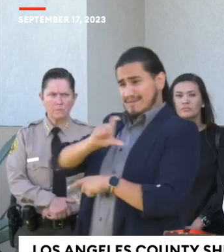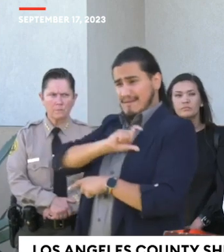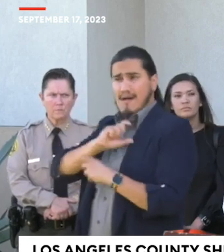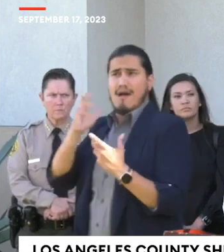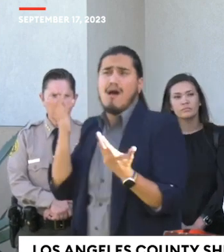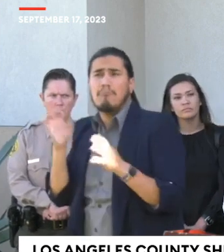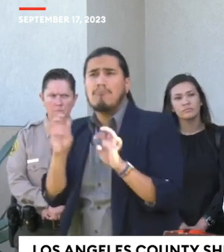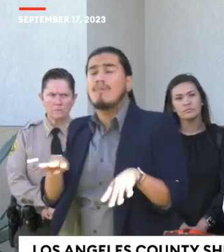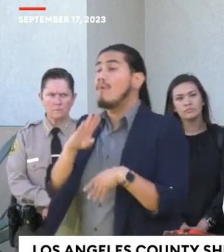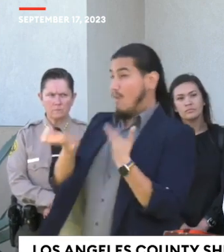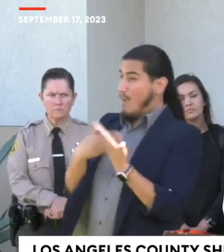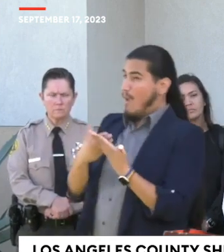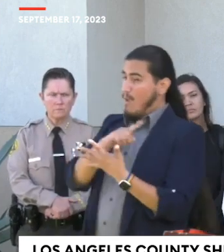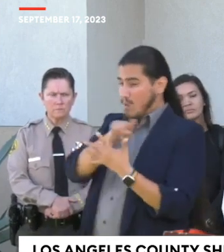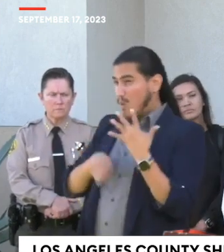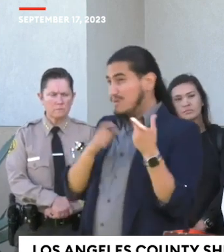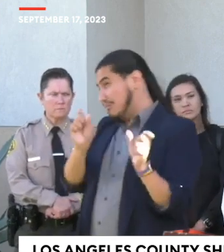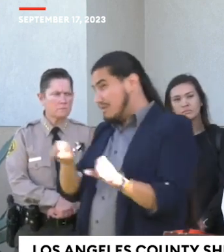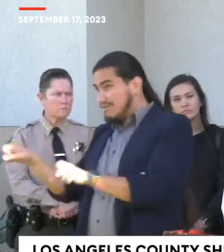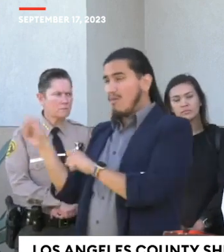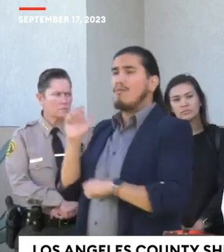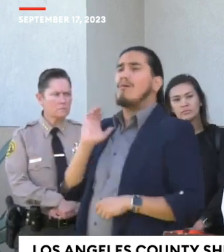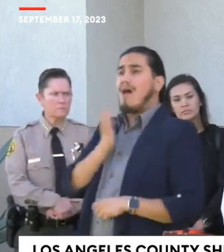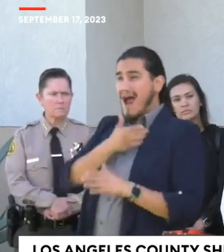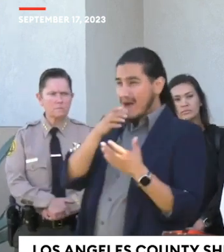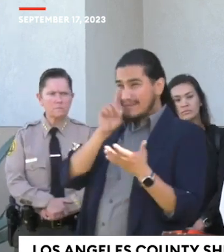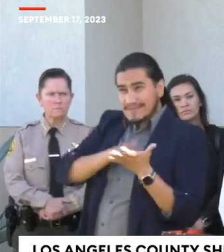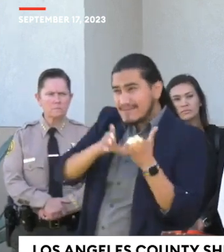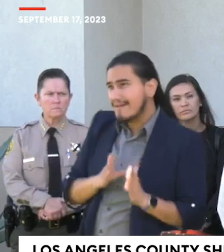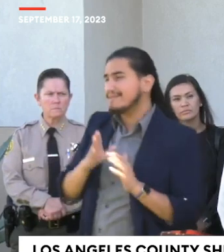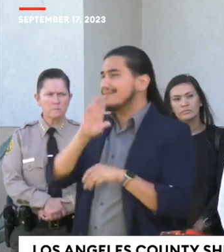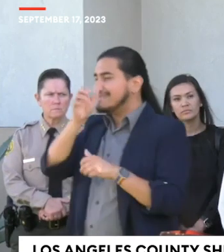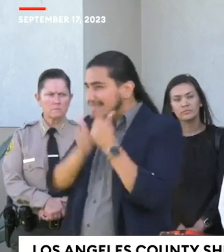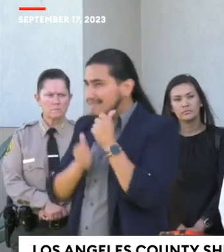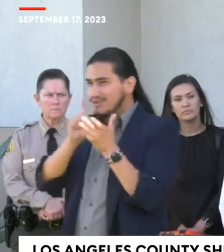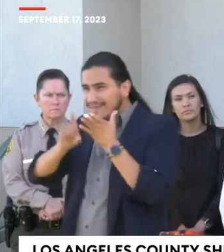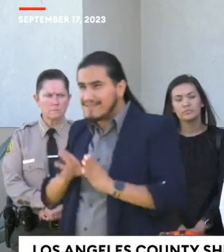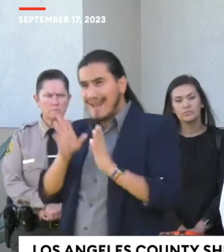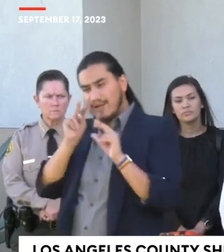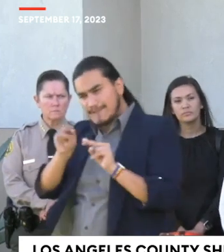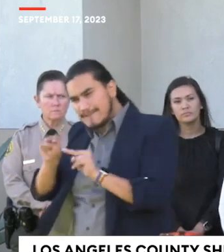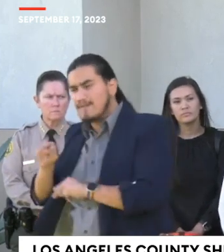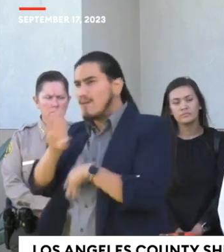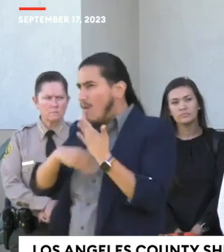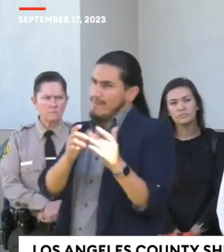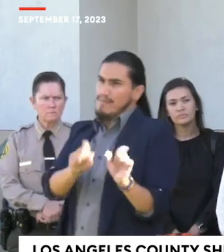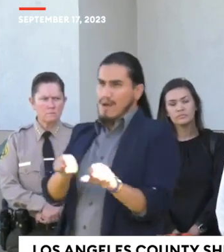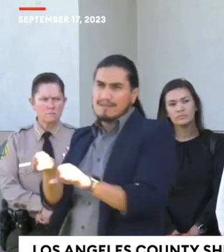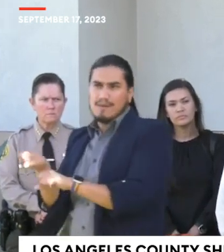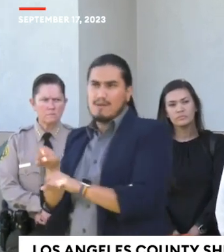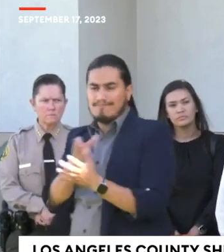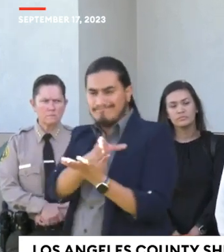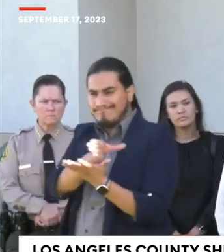All of those options, our homicide detectives, every investigator that's on this is looking at every option. That's why if anybody